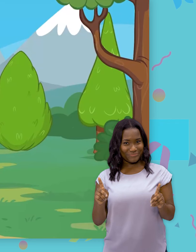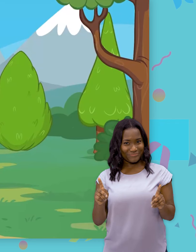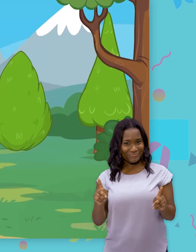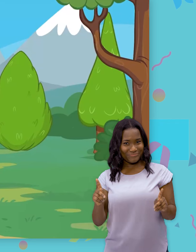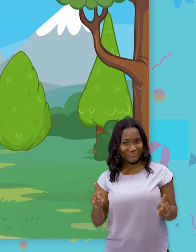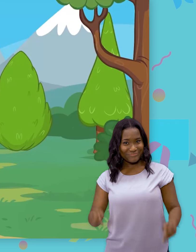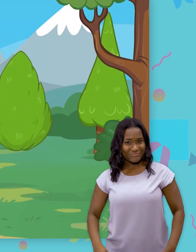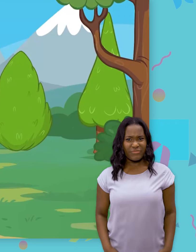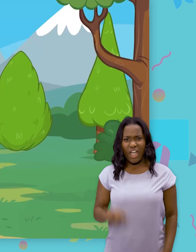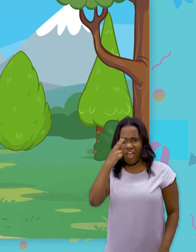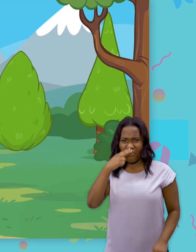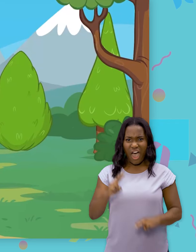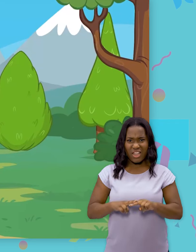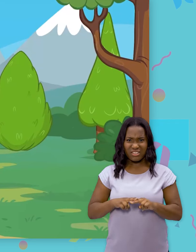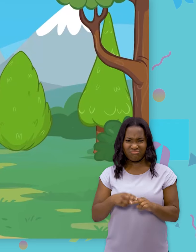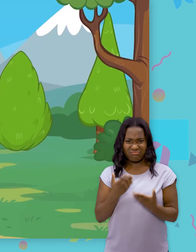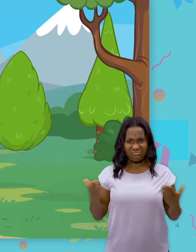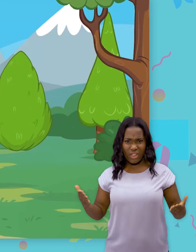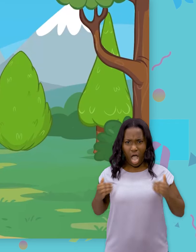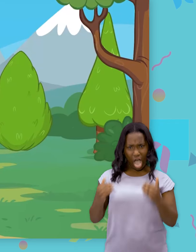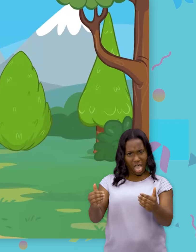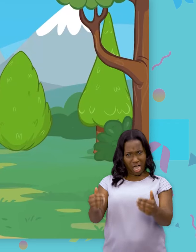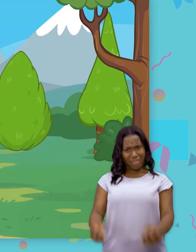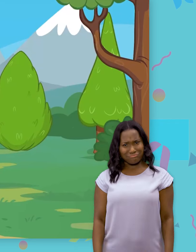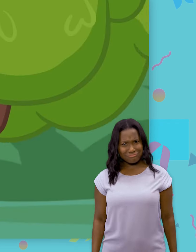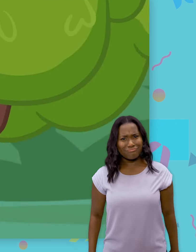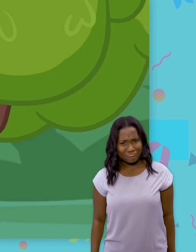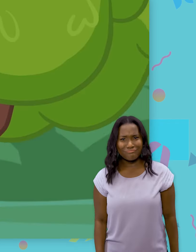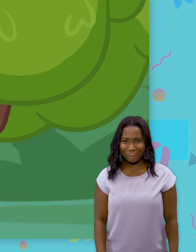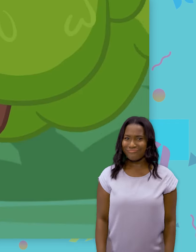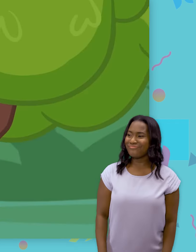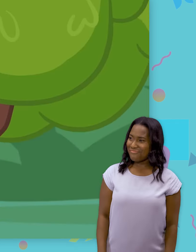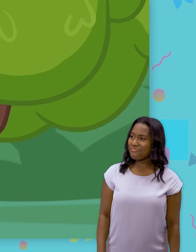Okay, Morphle, let's do fun dragon stuff.